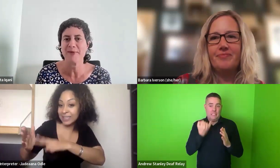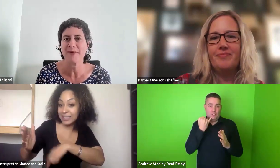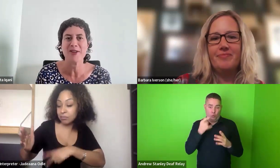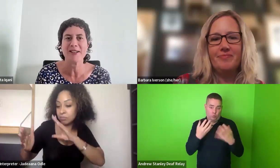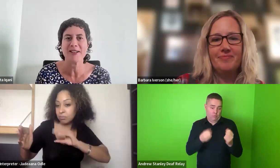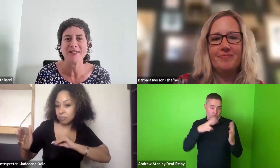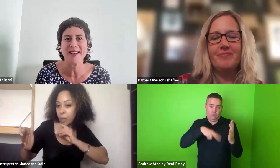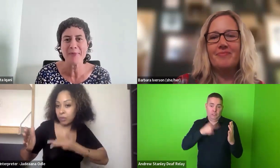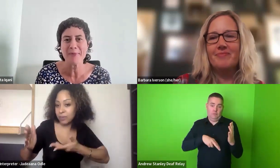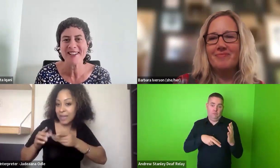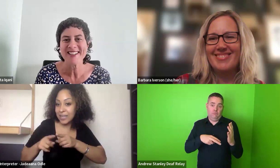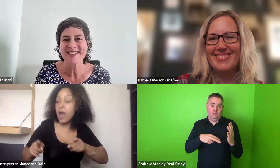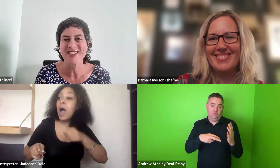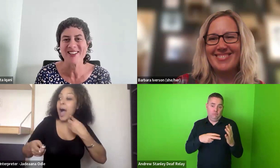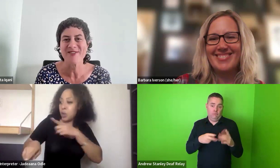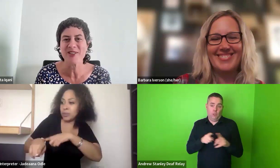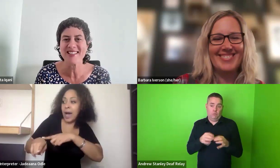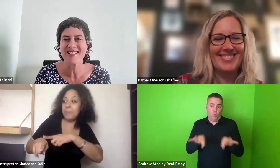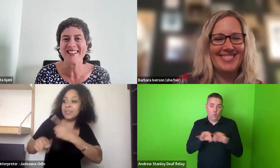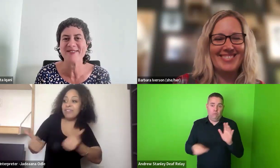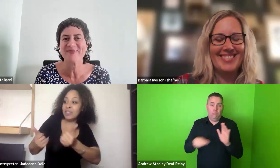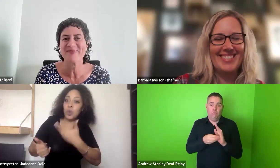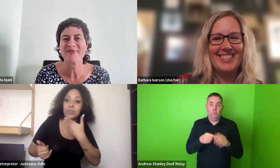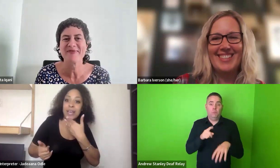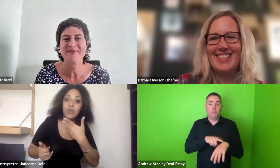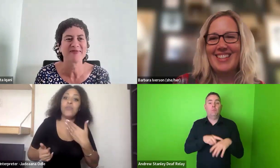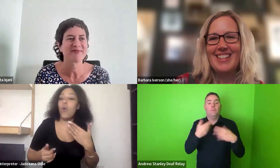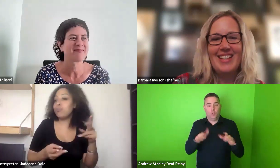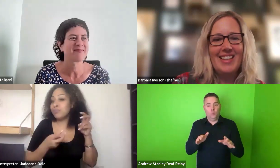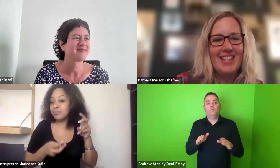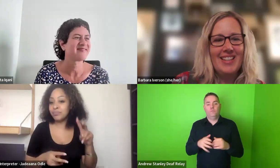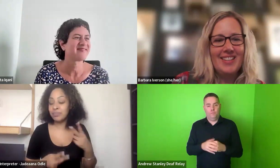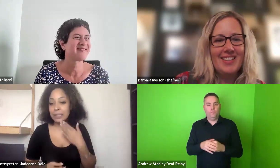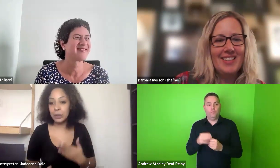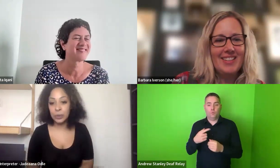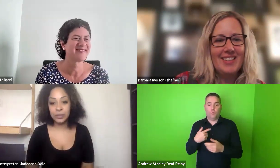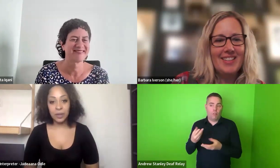little further. I know my time is up, so thank you for listening.